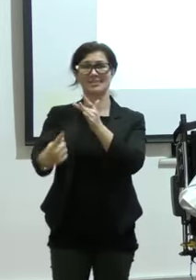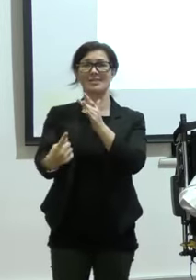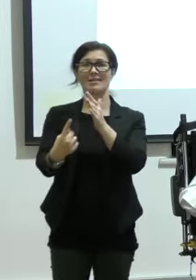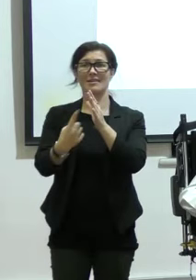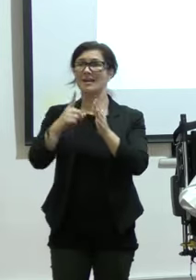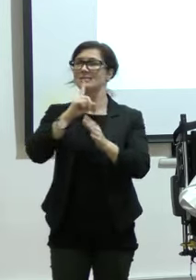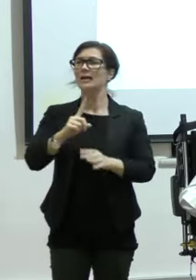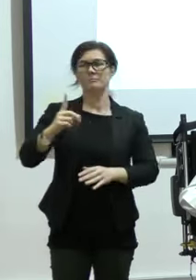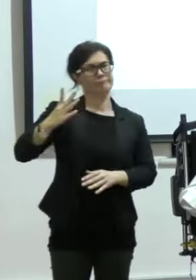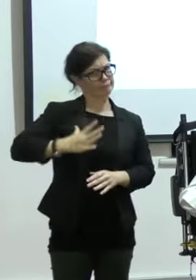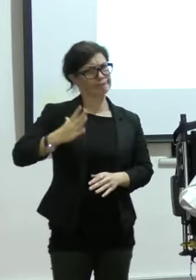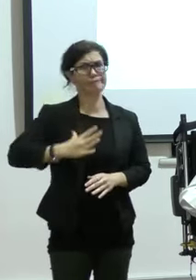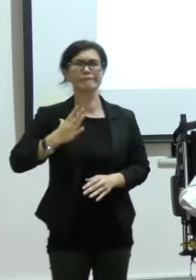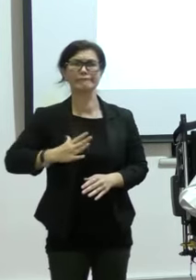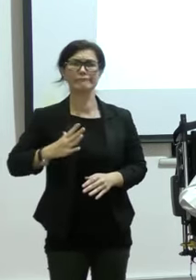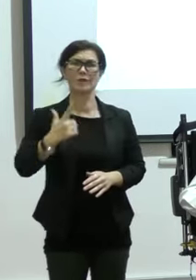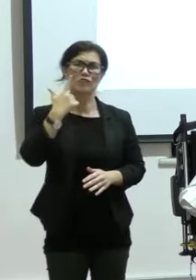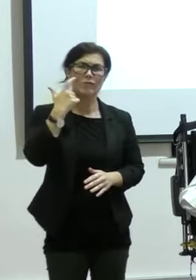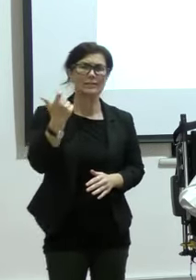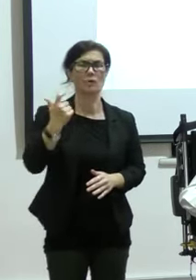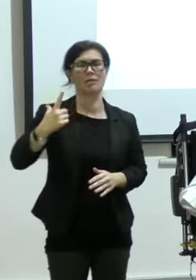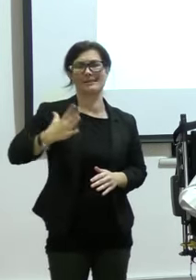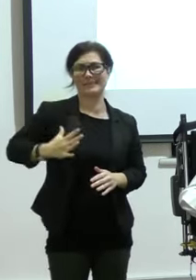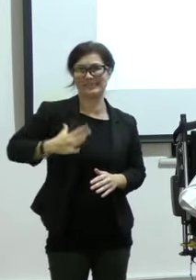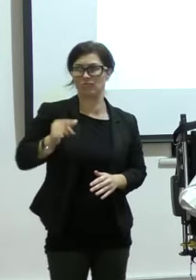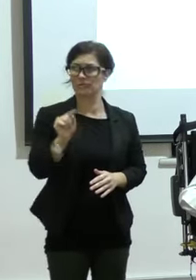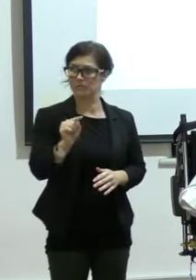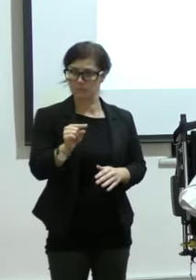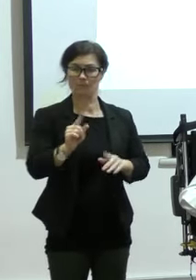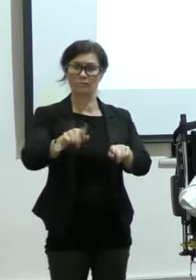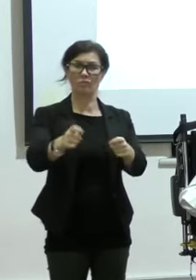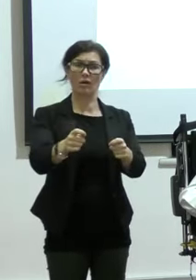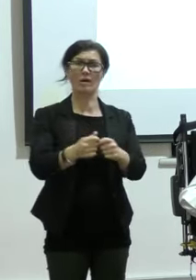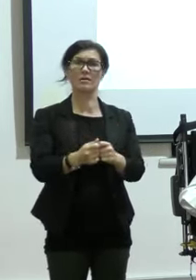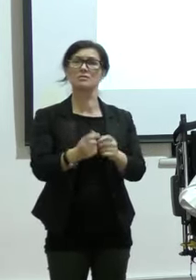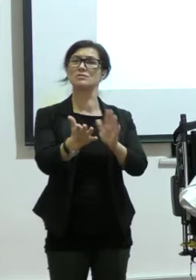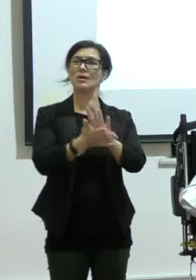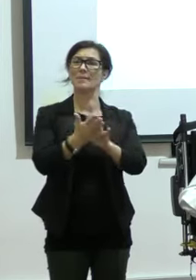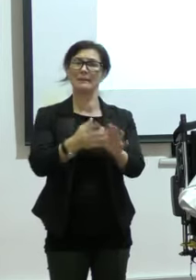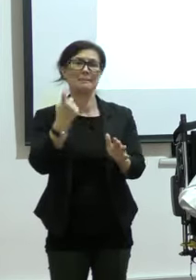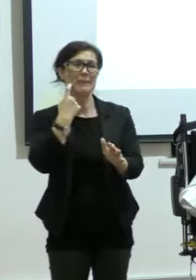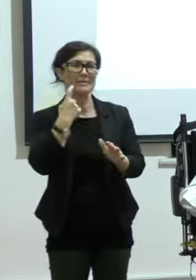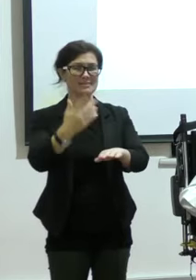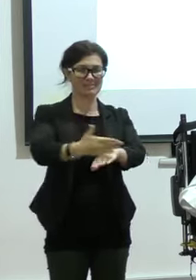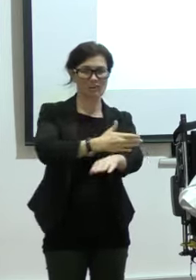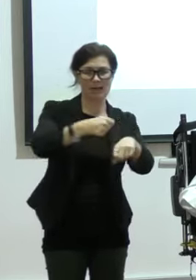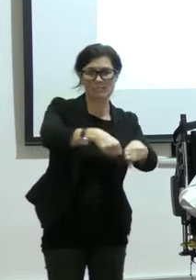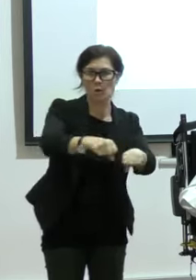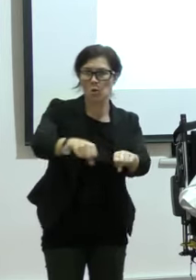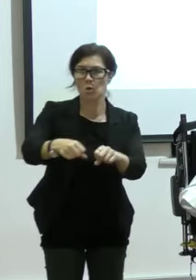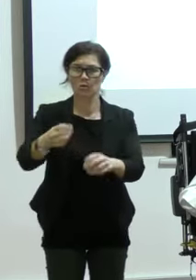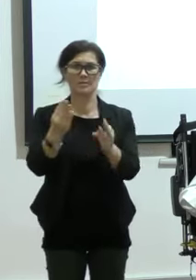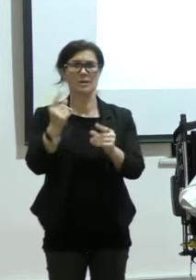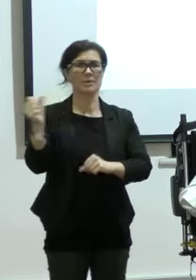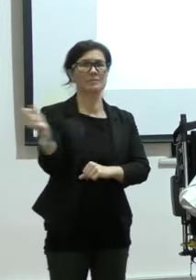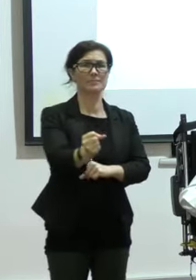and necessary need, so I have funding for some basic lawn maintenance. No, you can't get funding for